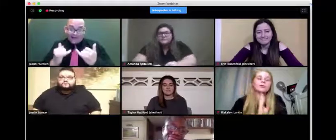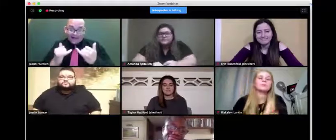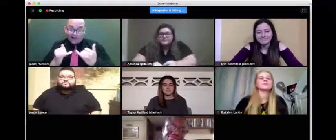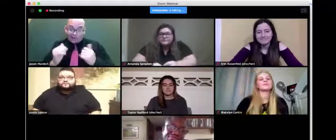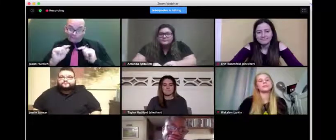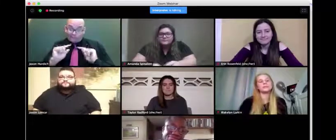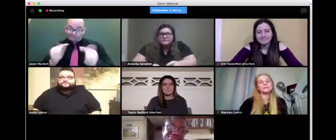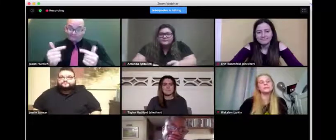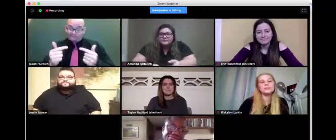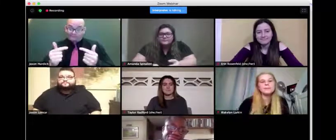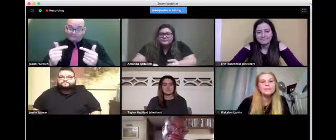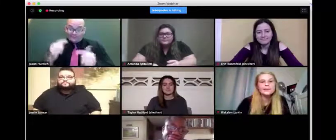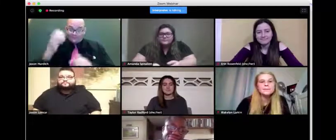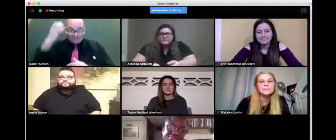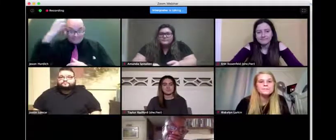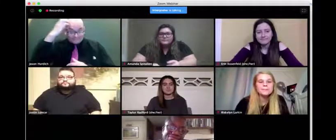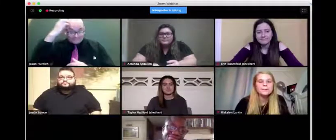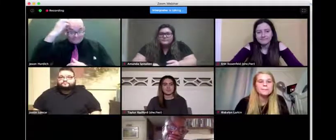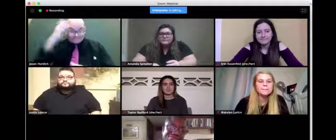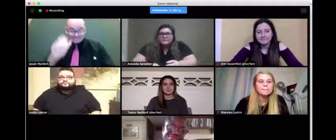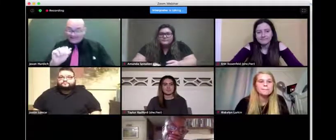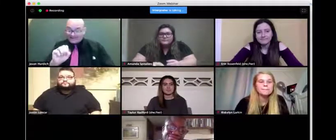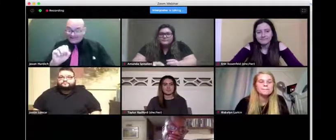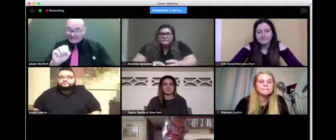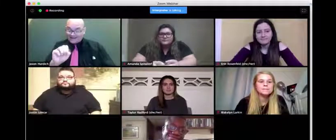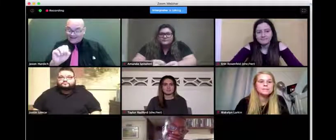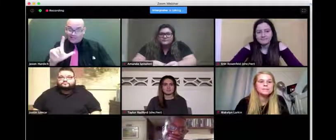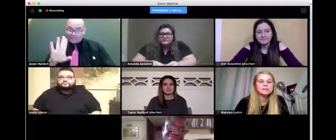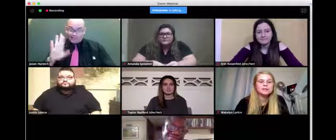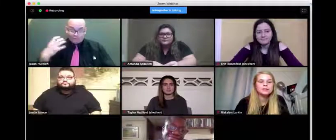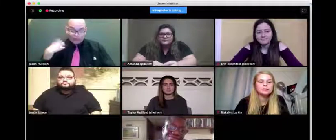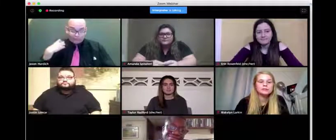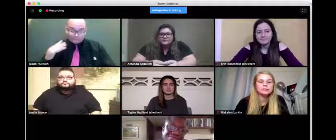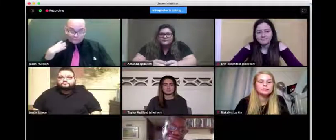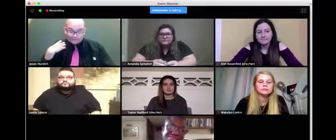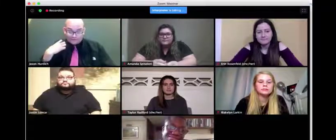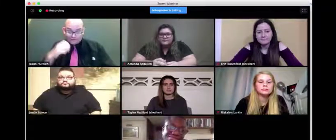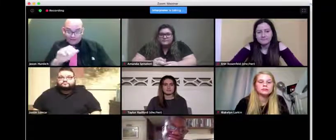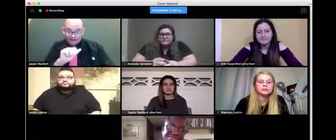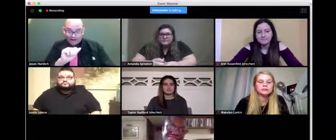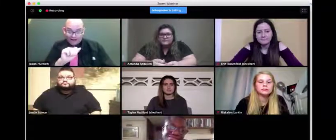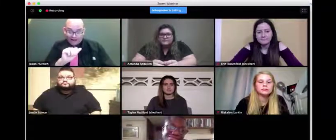Clemson ASL Club, Amanda, Emery, who's here.